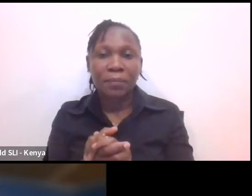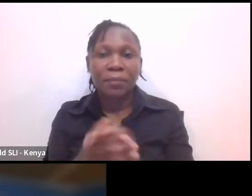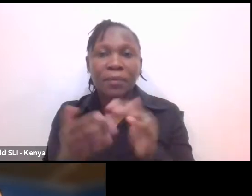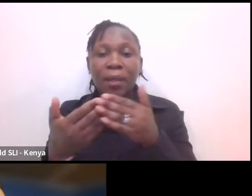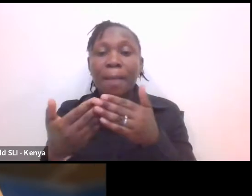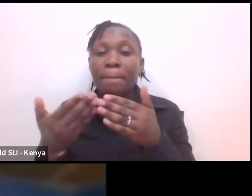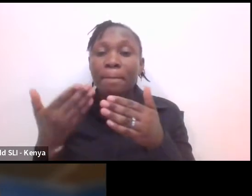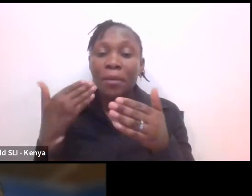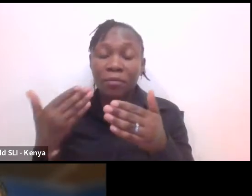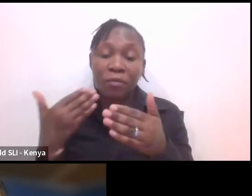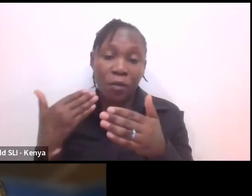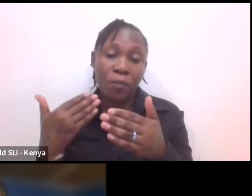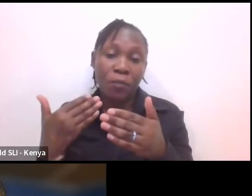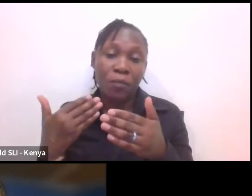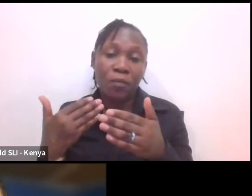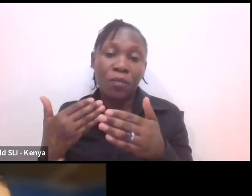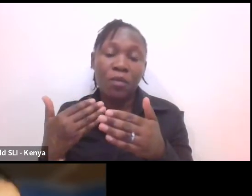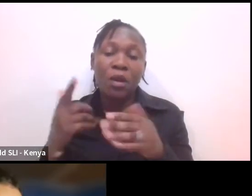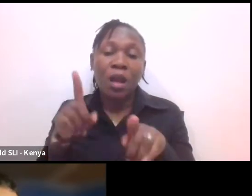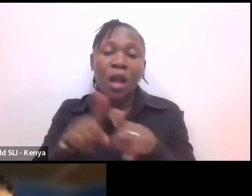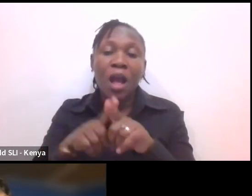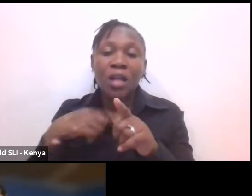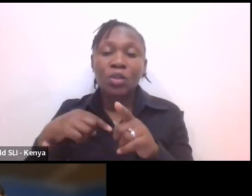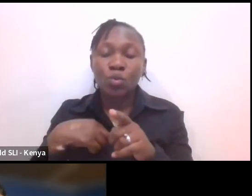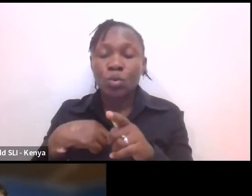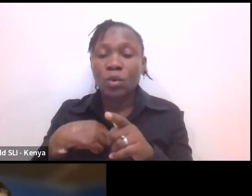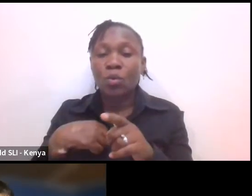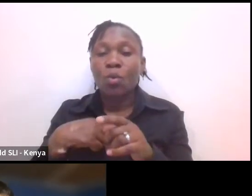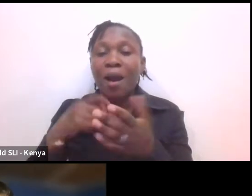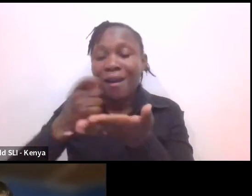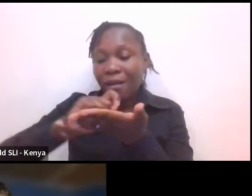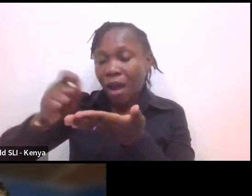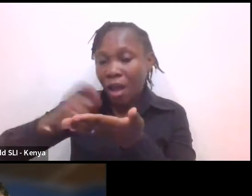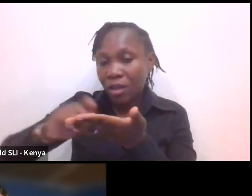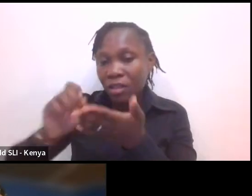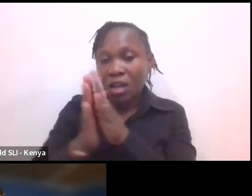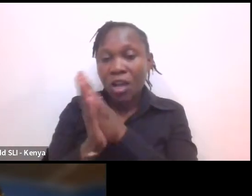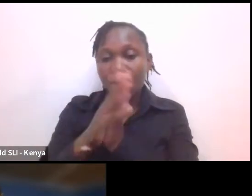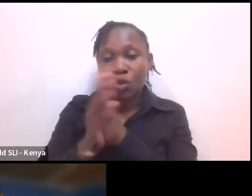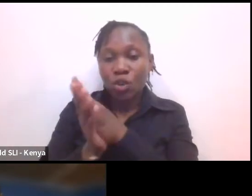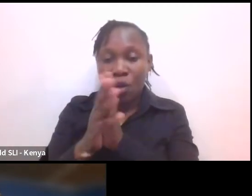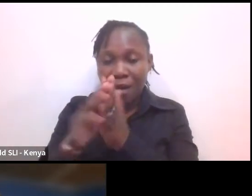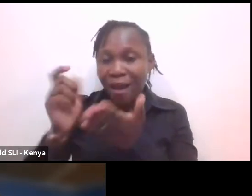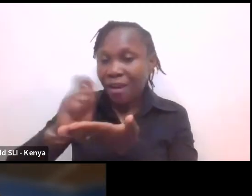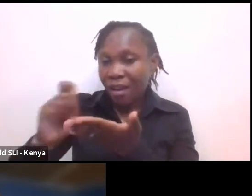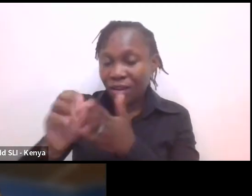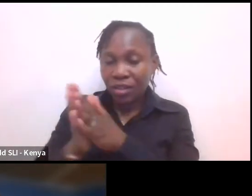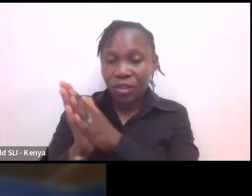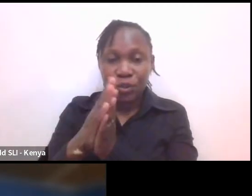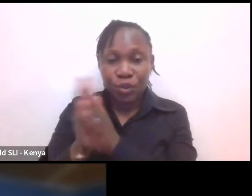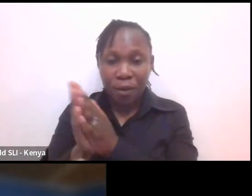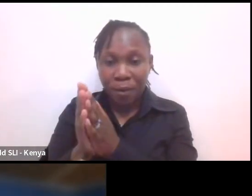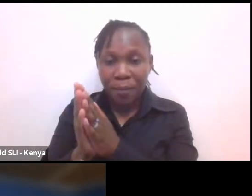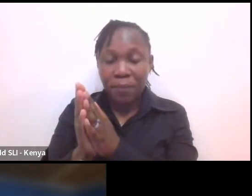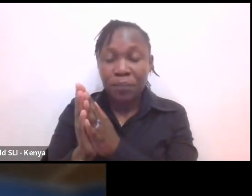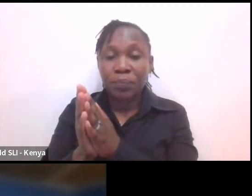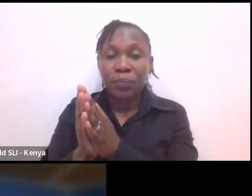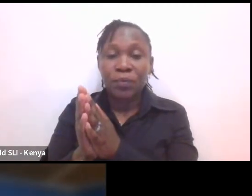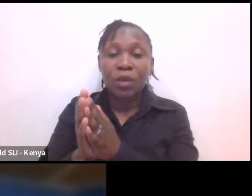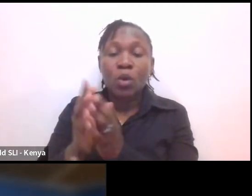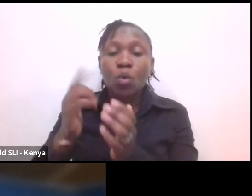implicitly at compost in our previous remarks on outdoor education. And it goes without saying that we must